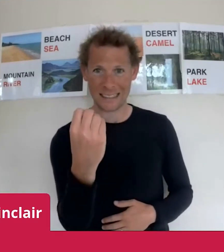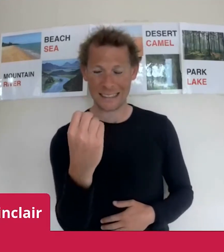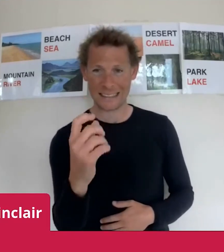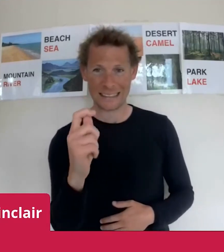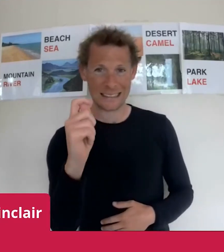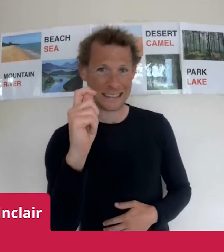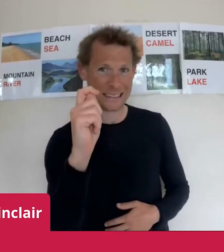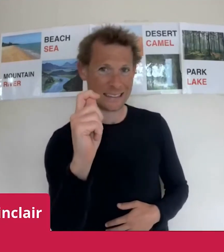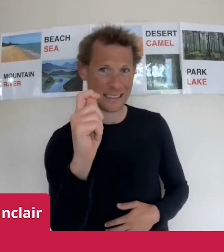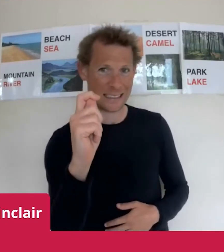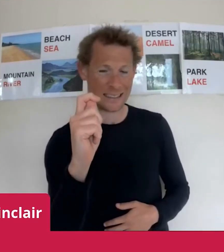Number 10.